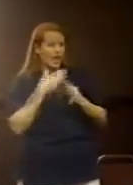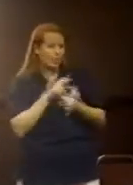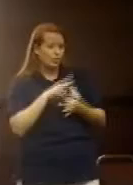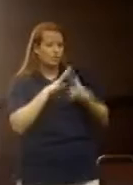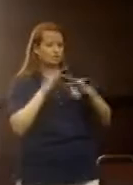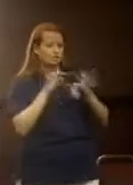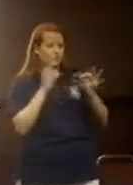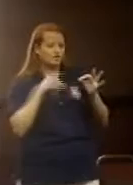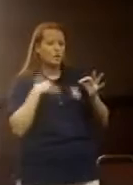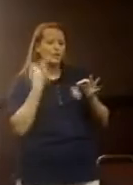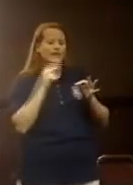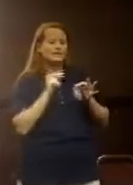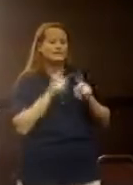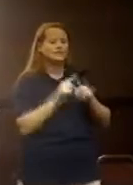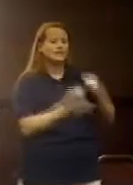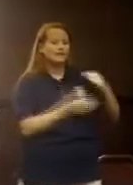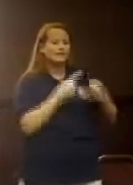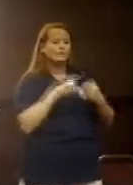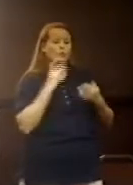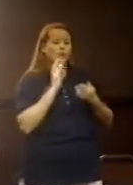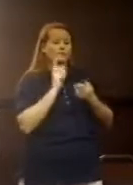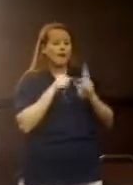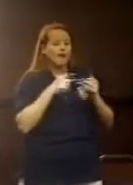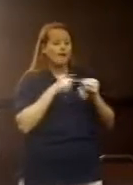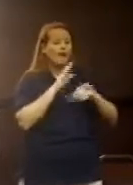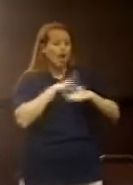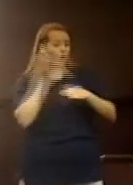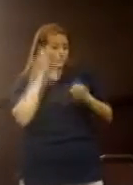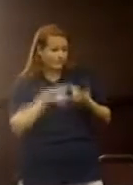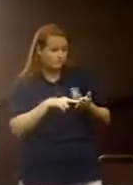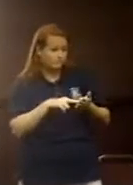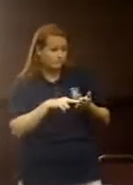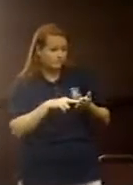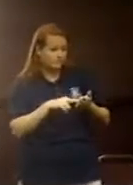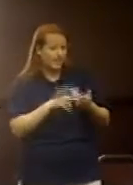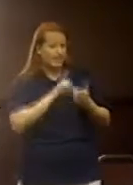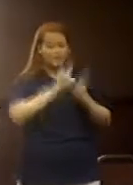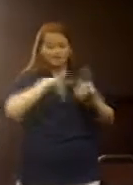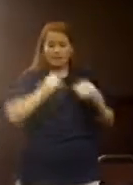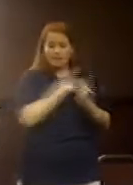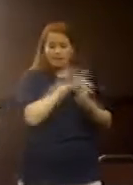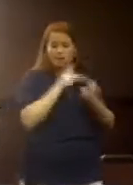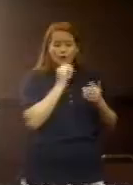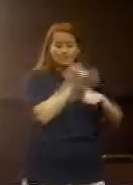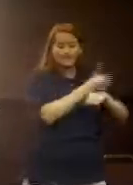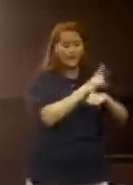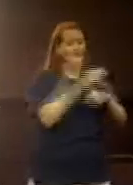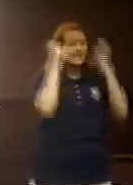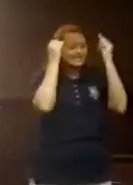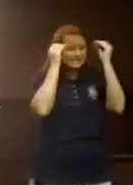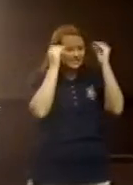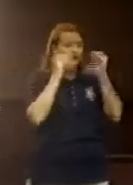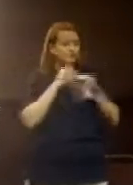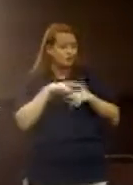base what we talk about on research, and that's how my program is set up, my teacher training program.